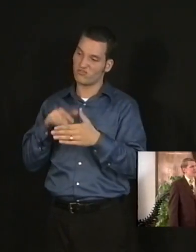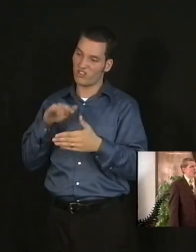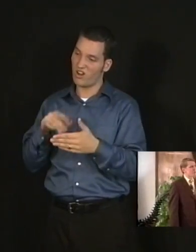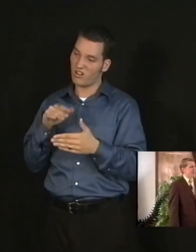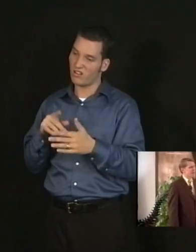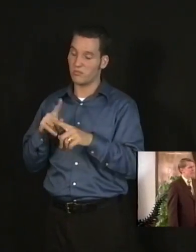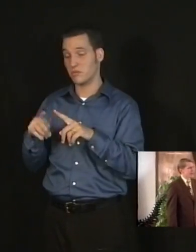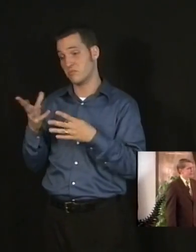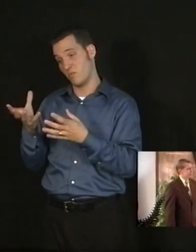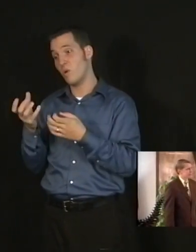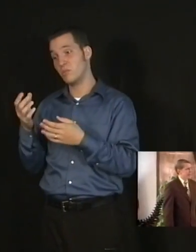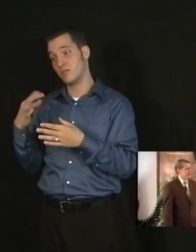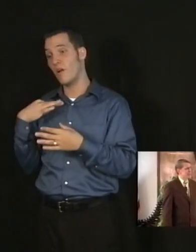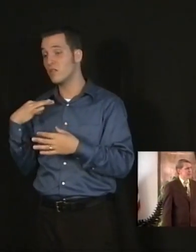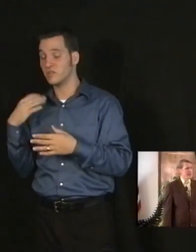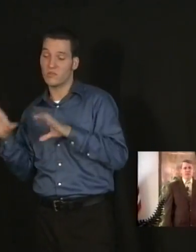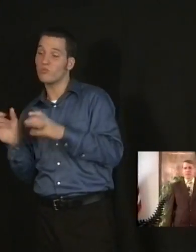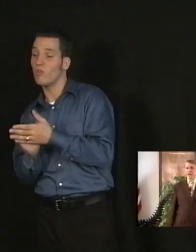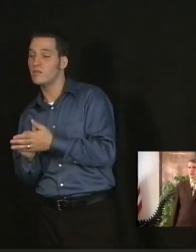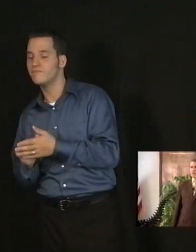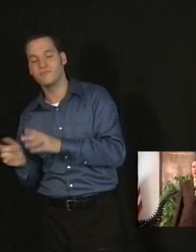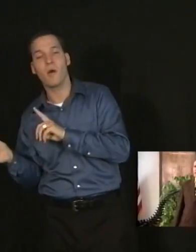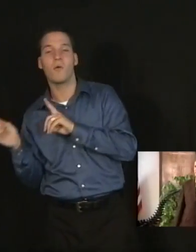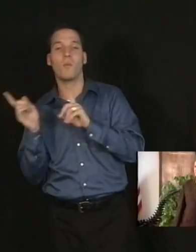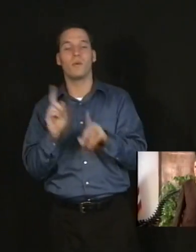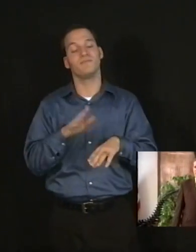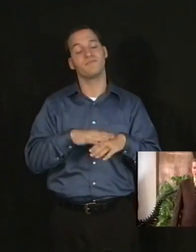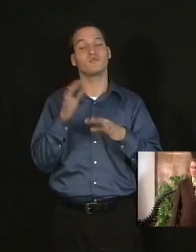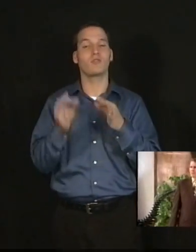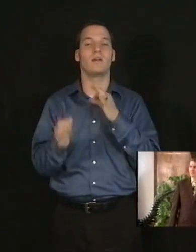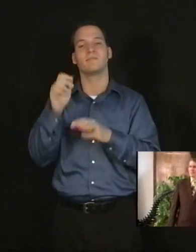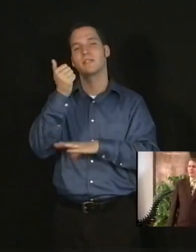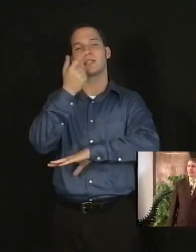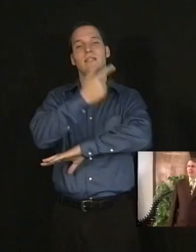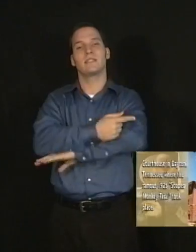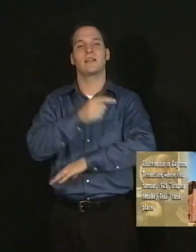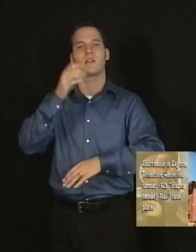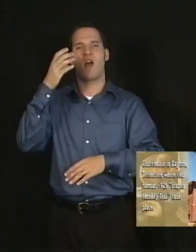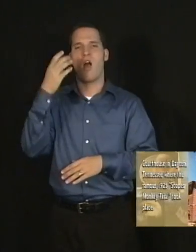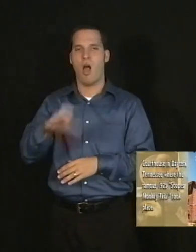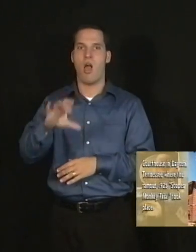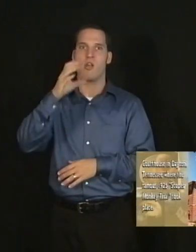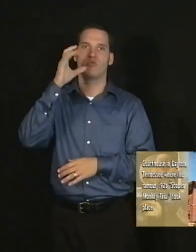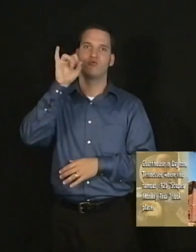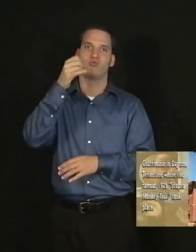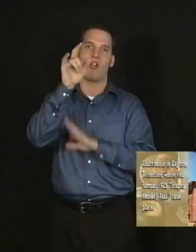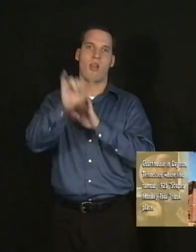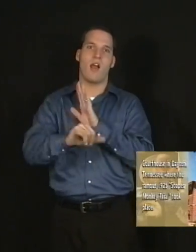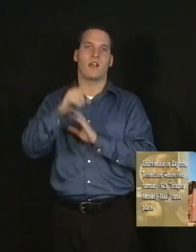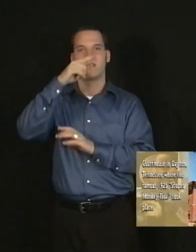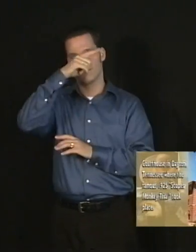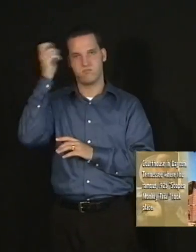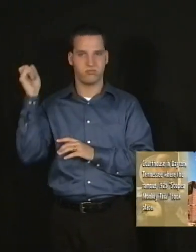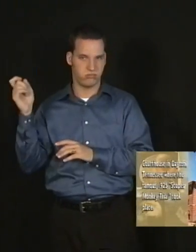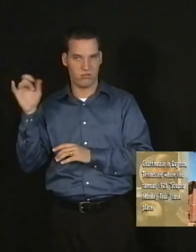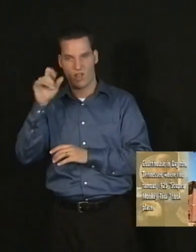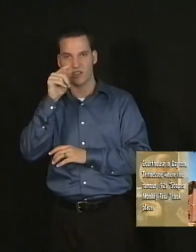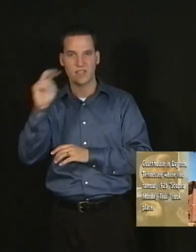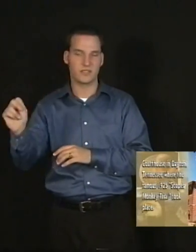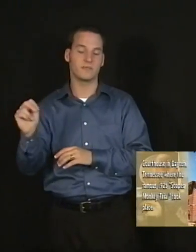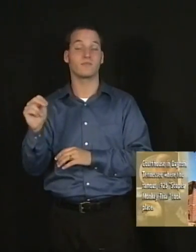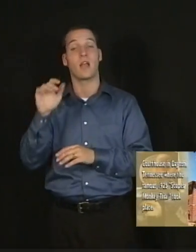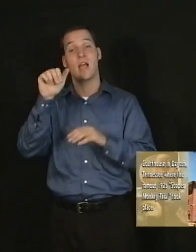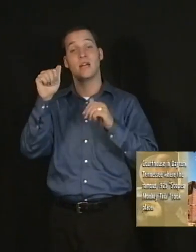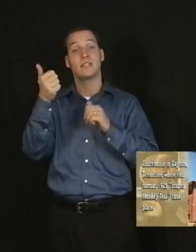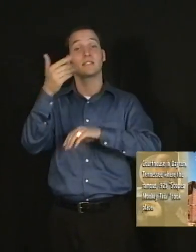So John Scopes went on the trial, lasted 10 days in the hot July, Tennessee summer. After 10 days, John Scopes was found guilty of breaking the